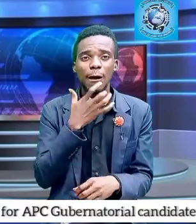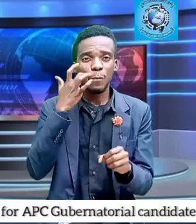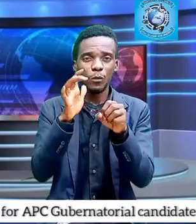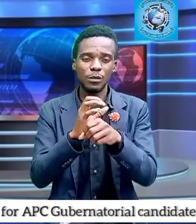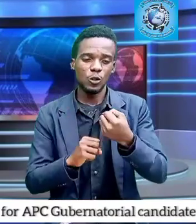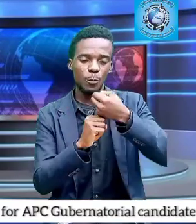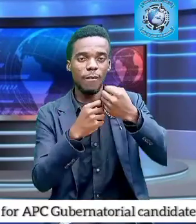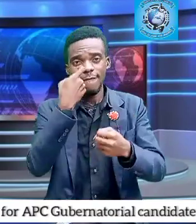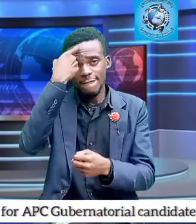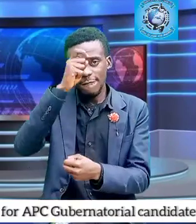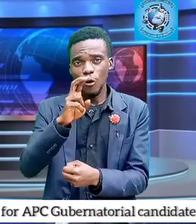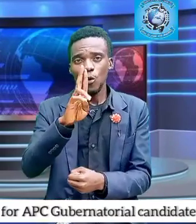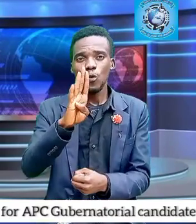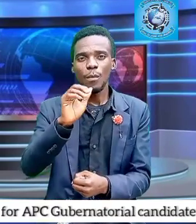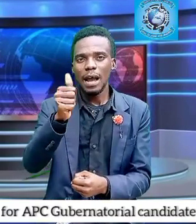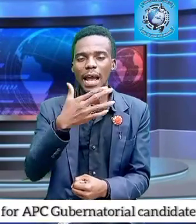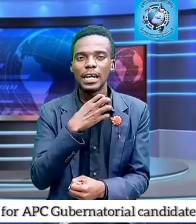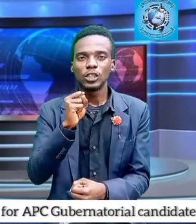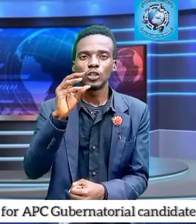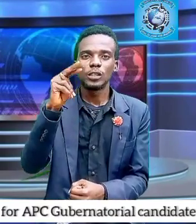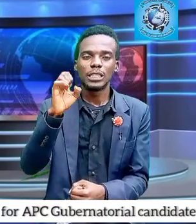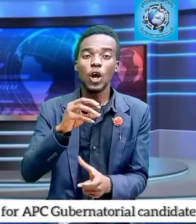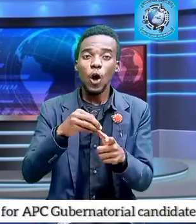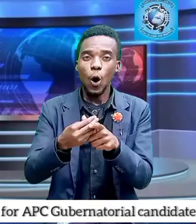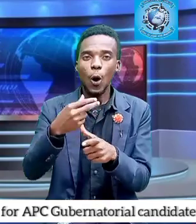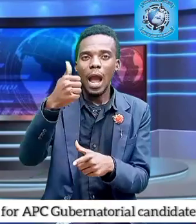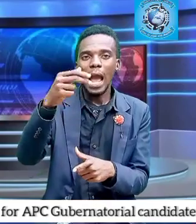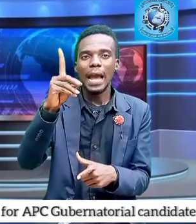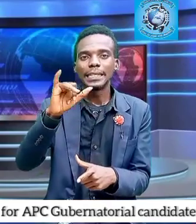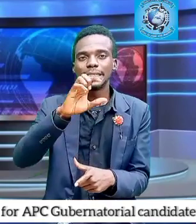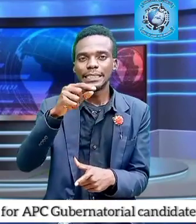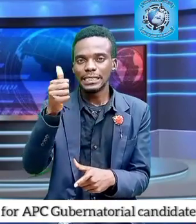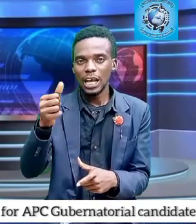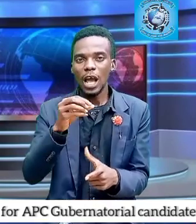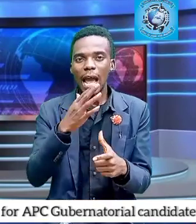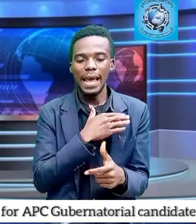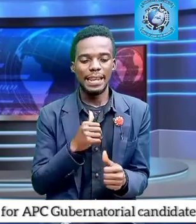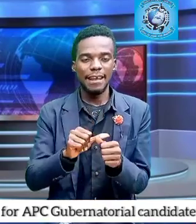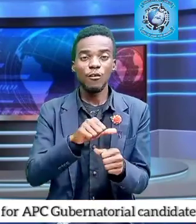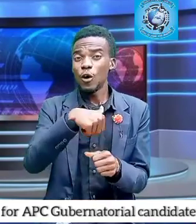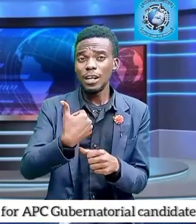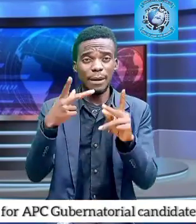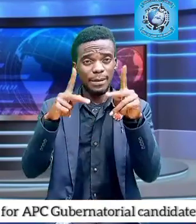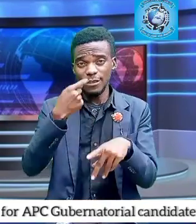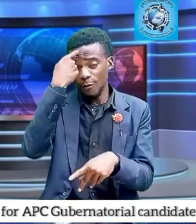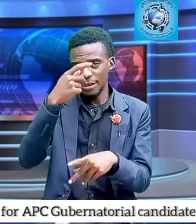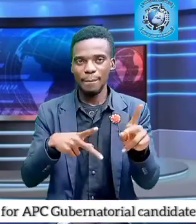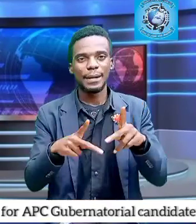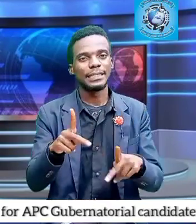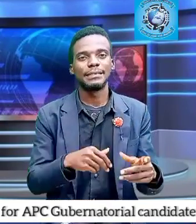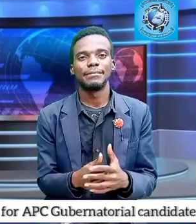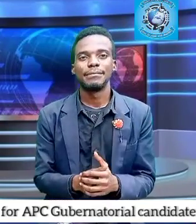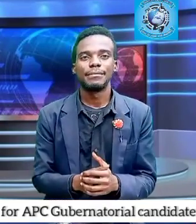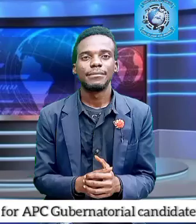support for Uba, Sani, or Hadiza, and every other candidate of the party.